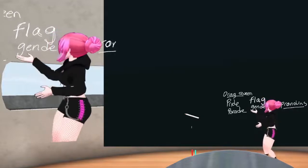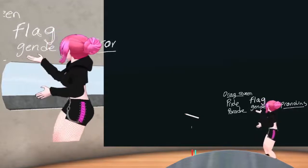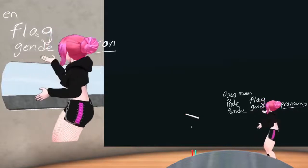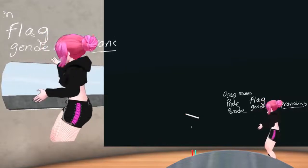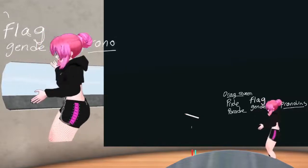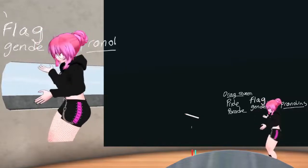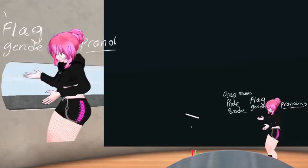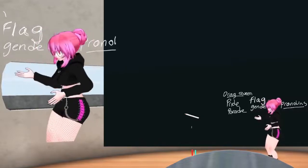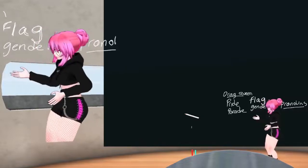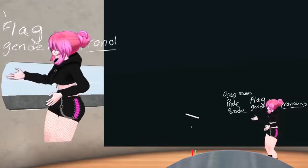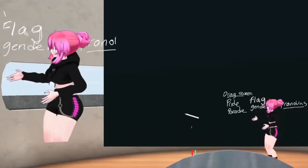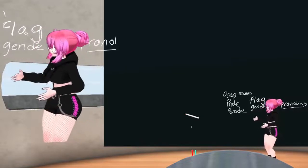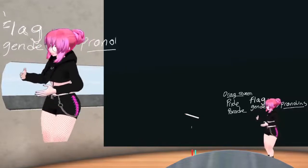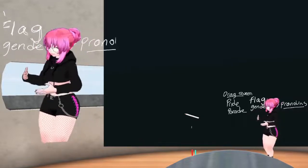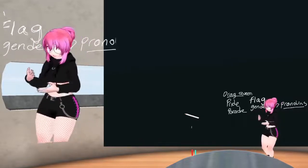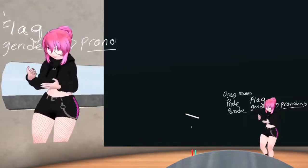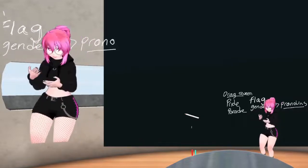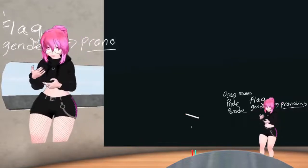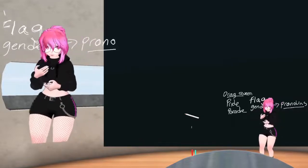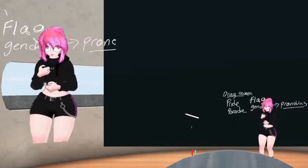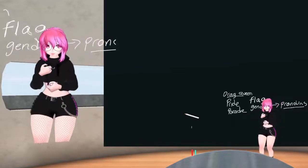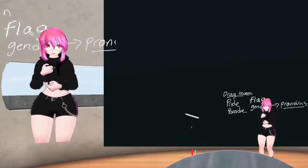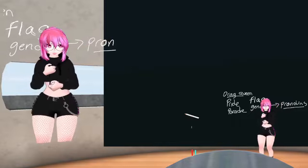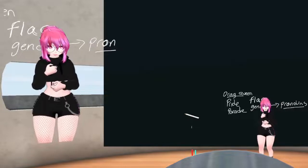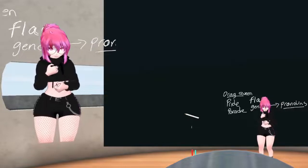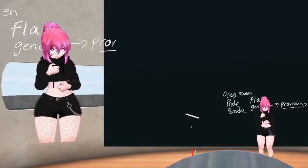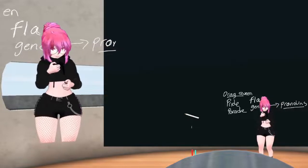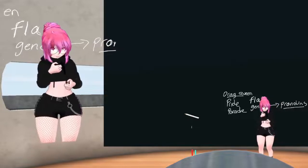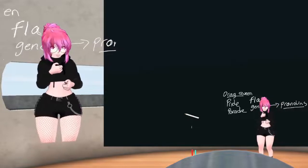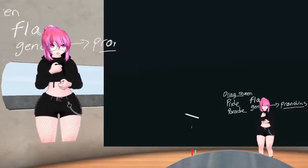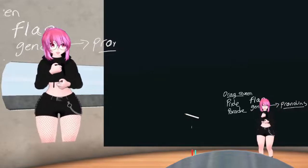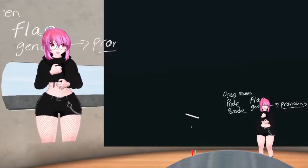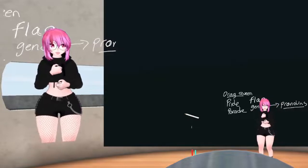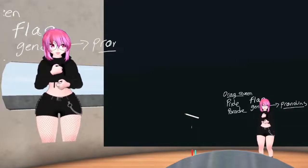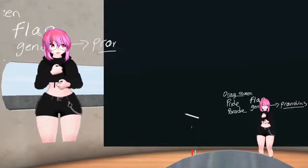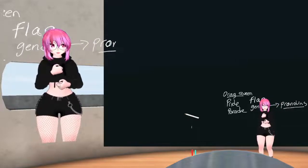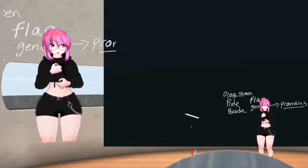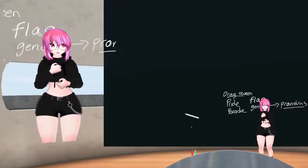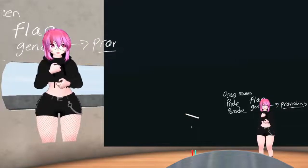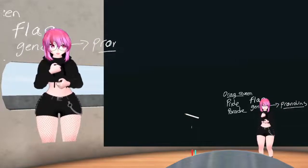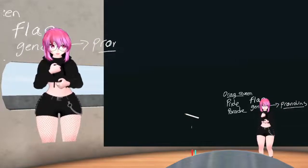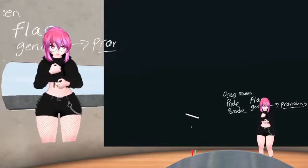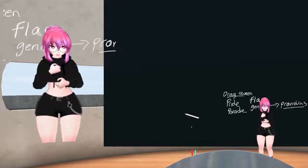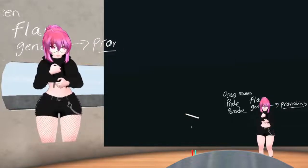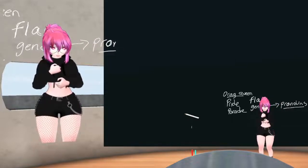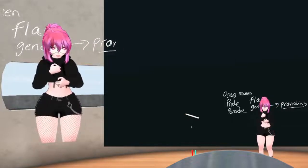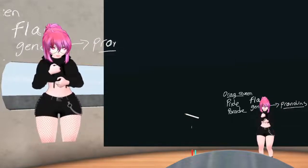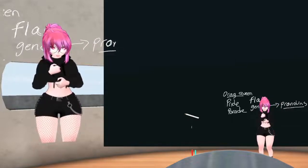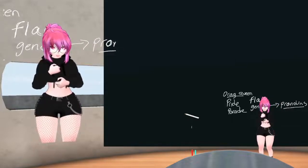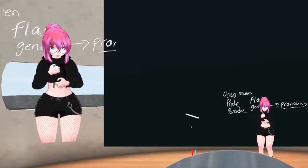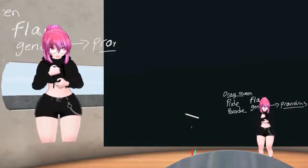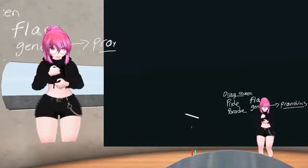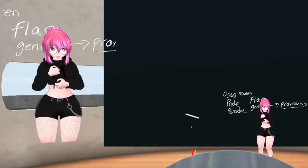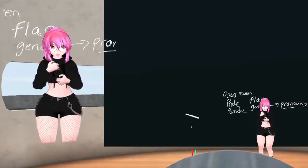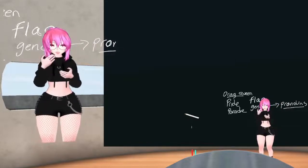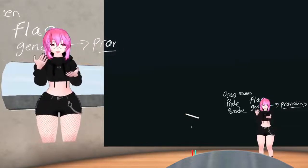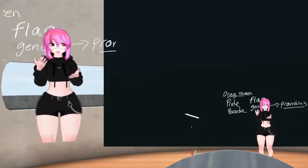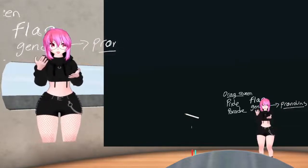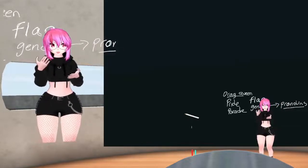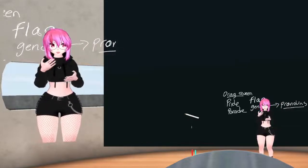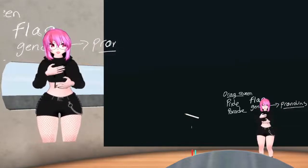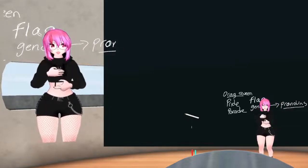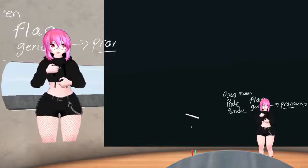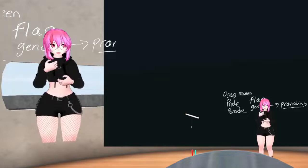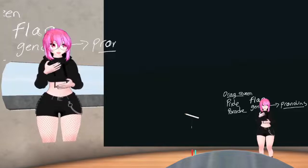also gender expression, if you want to know how to say expression, express is you're holding your expressions close to you, and then